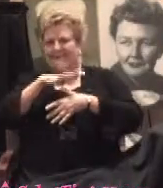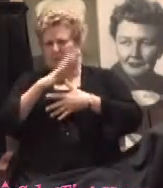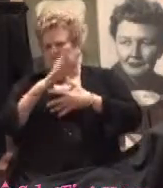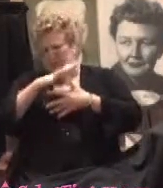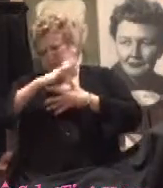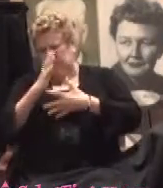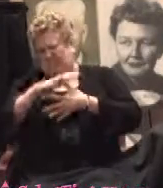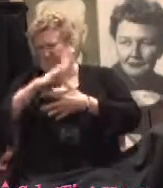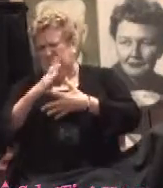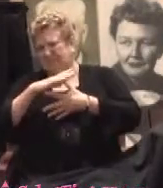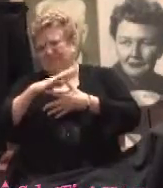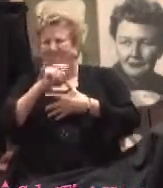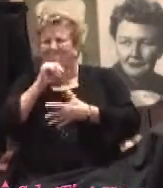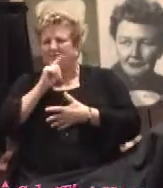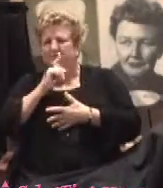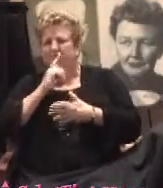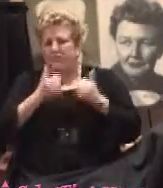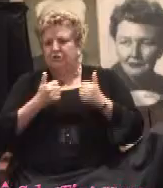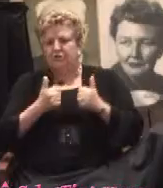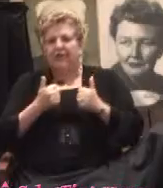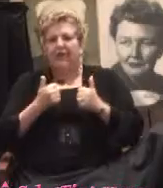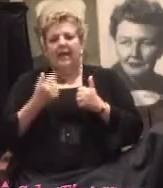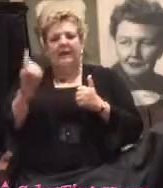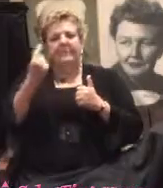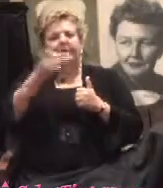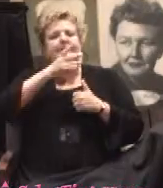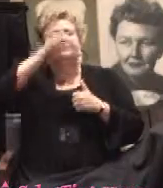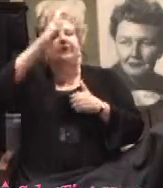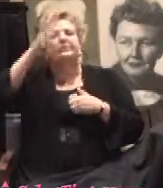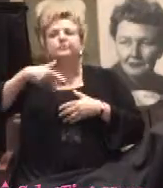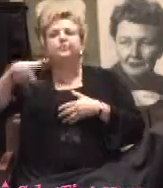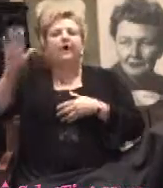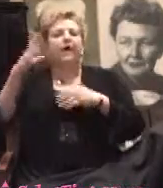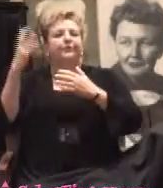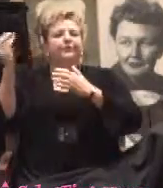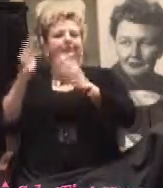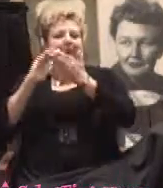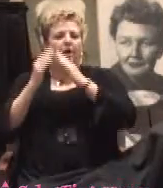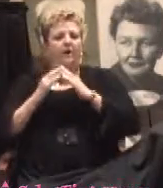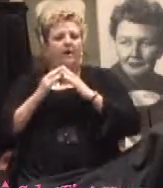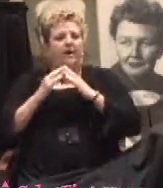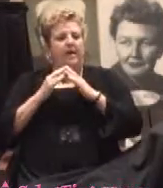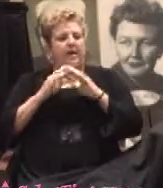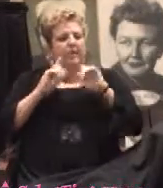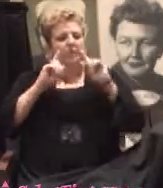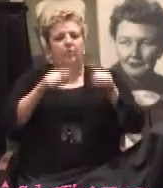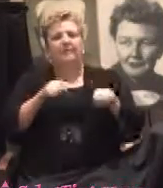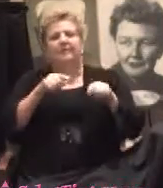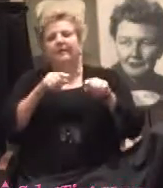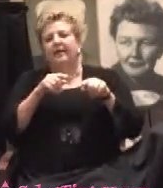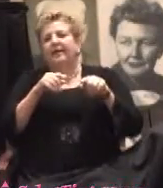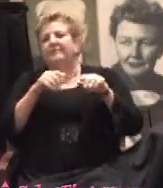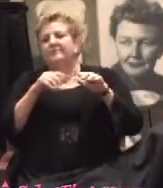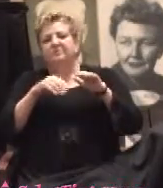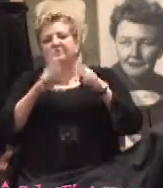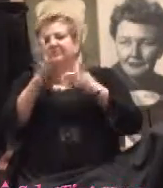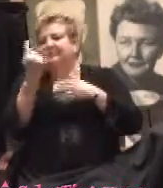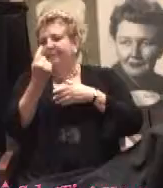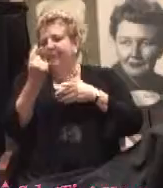year, somebody's parents had gone out of town, and we were in this house in Hermosa Beach overlooking the ocean, and my friend Casey got a